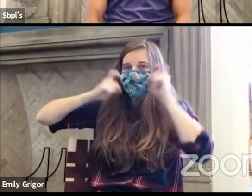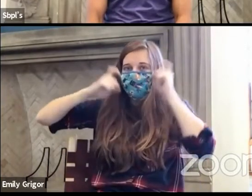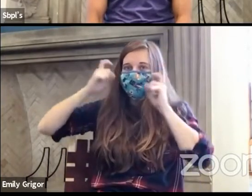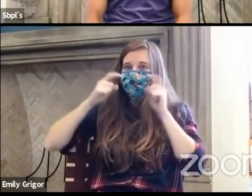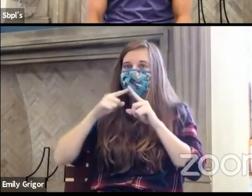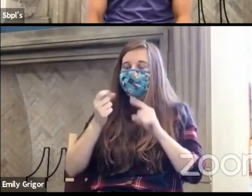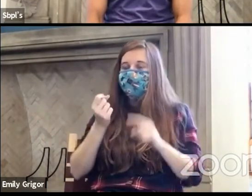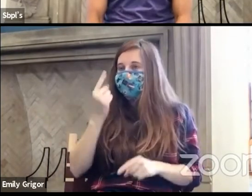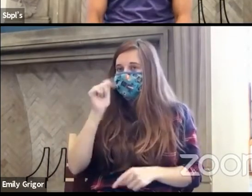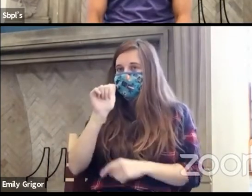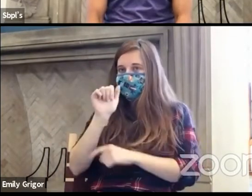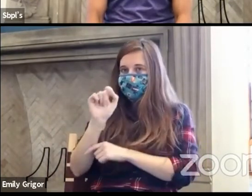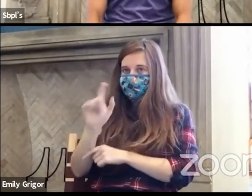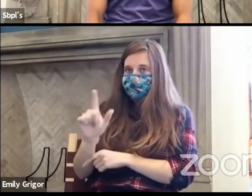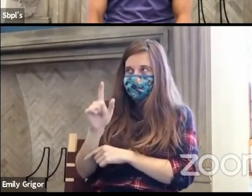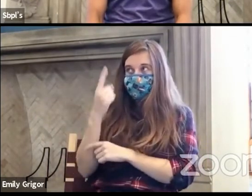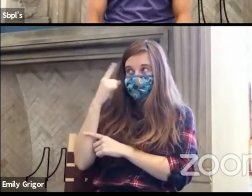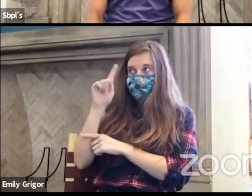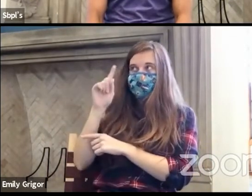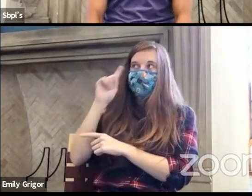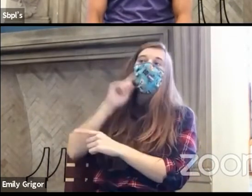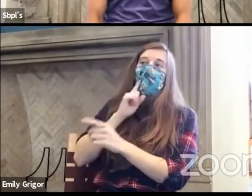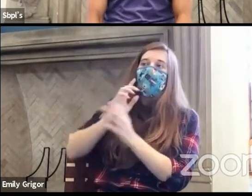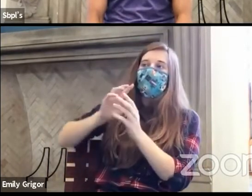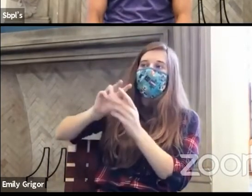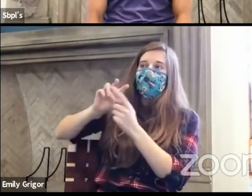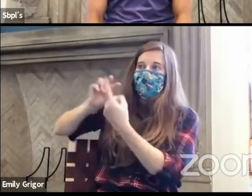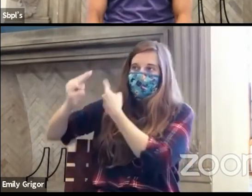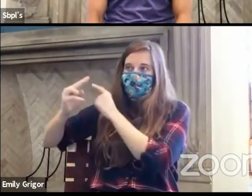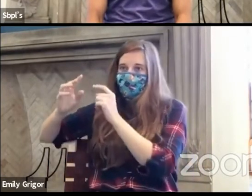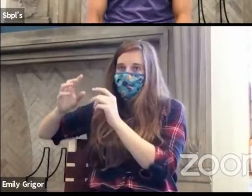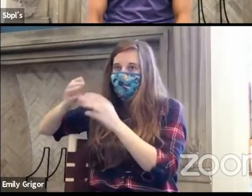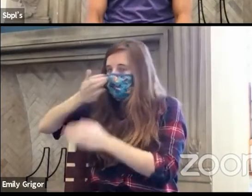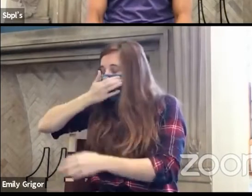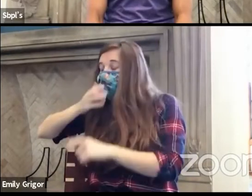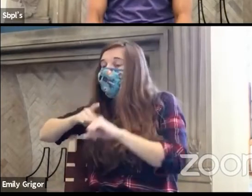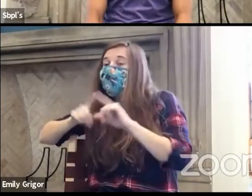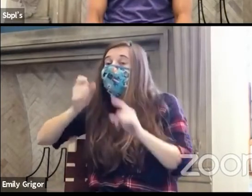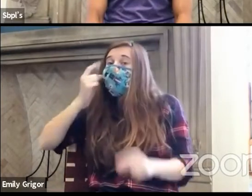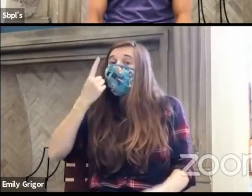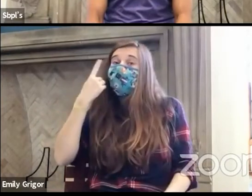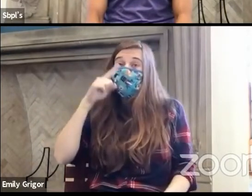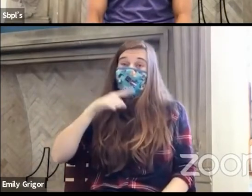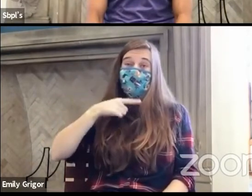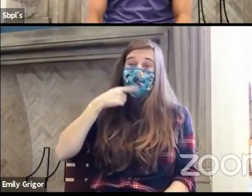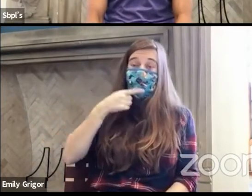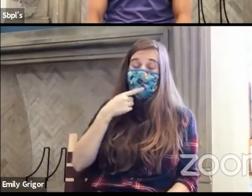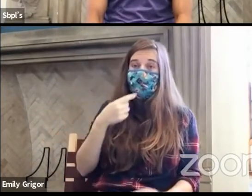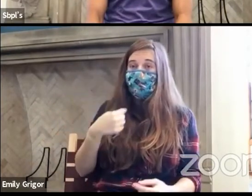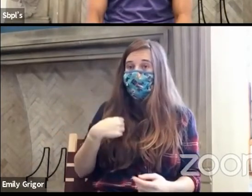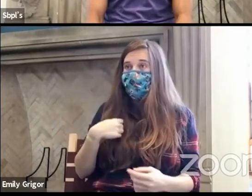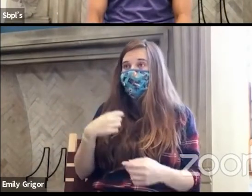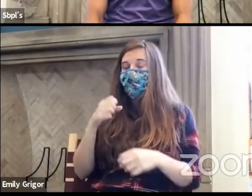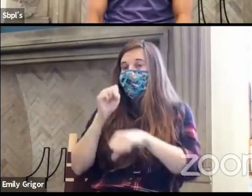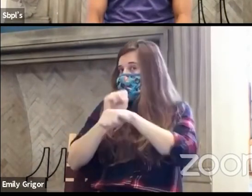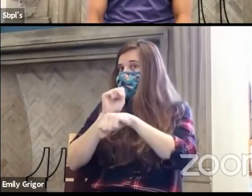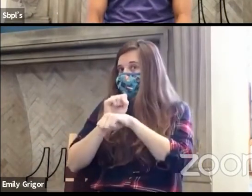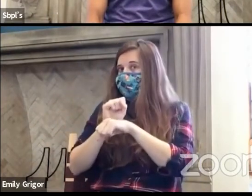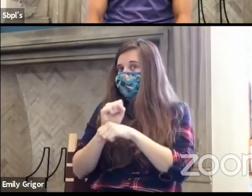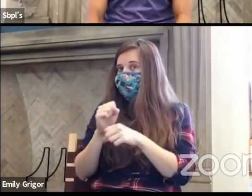I need that facial expressions to be able to understand an ASL and understand for hearing people that I work with because